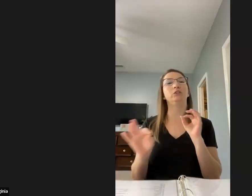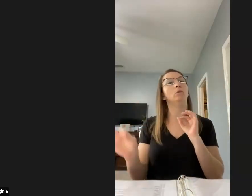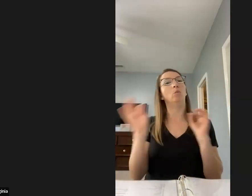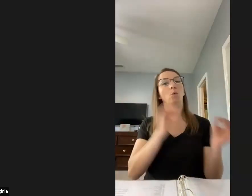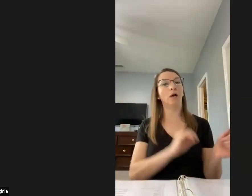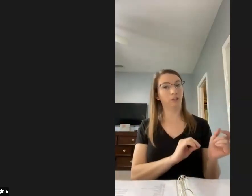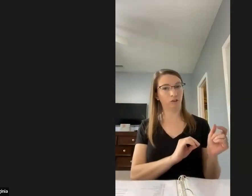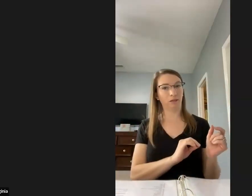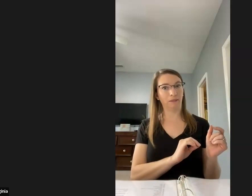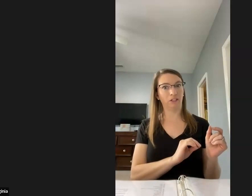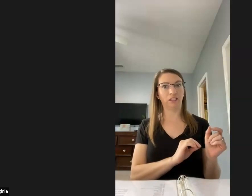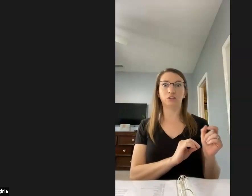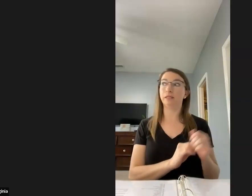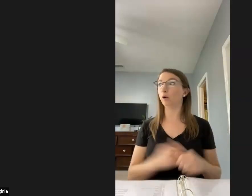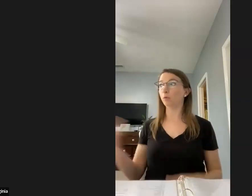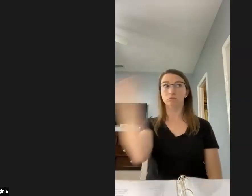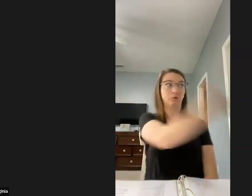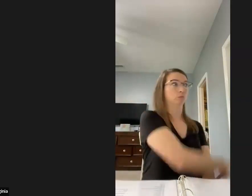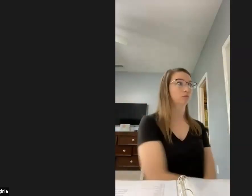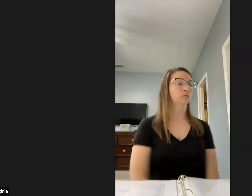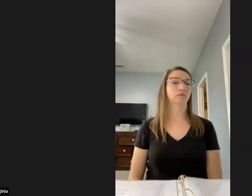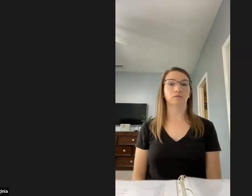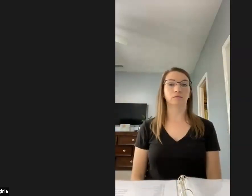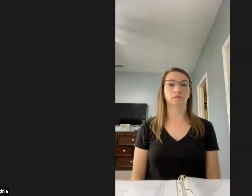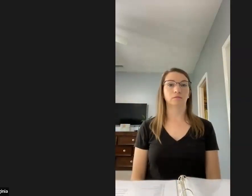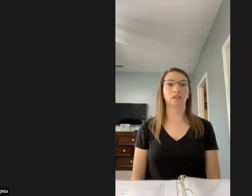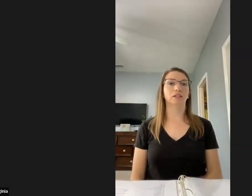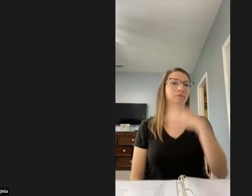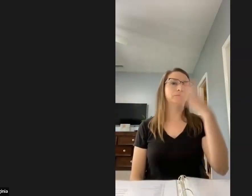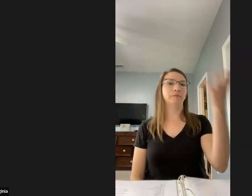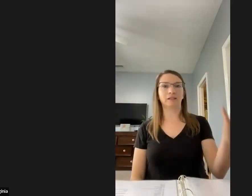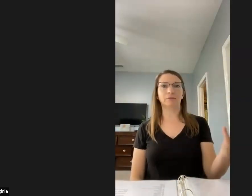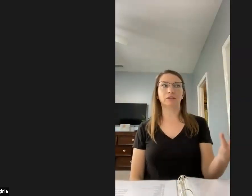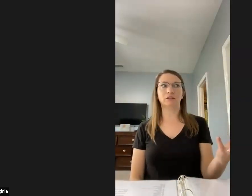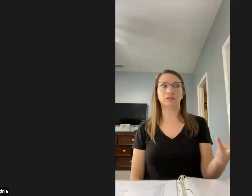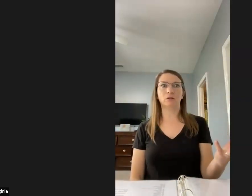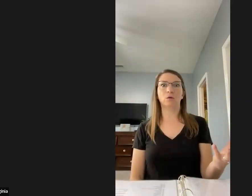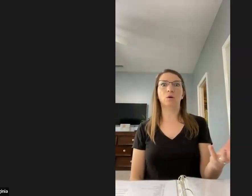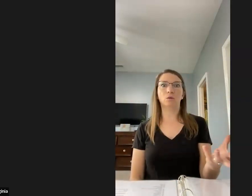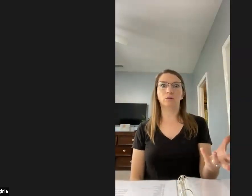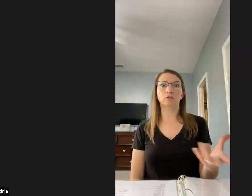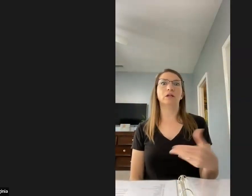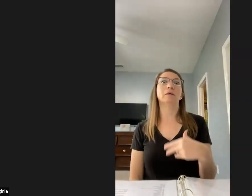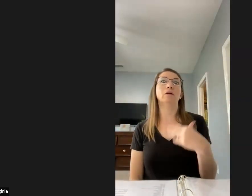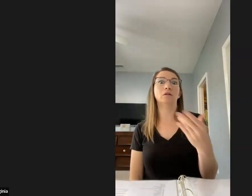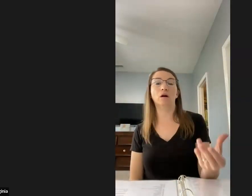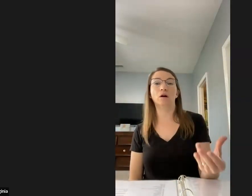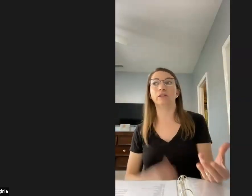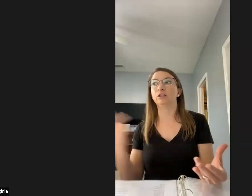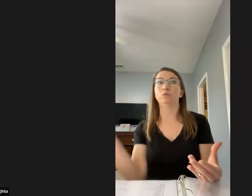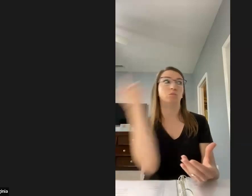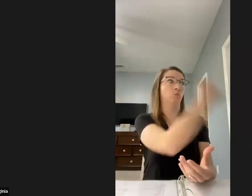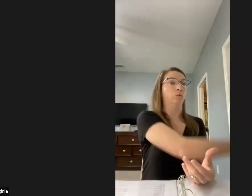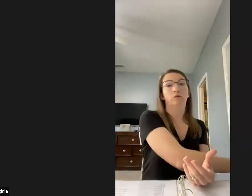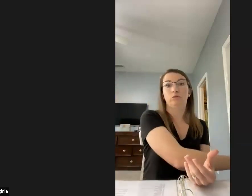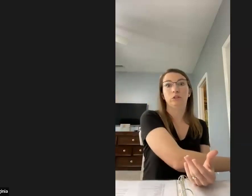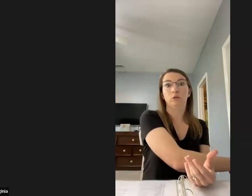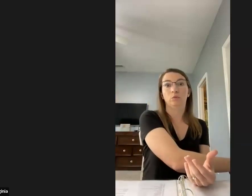understood what you're talking about. You can't just be like, oh, and expect the person to know, oh, you're talking about a car that just went